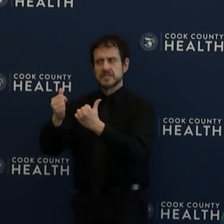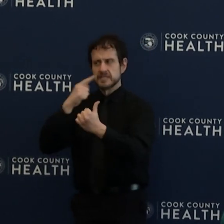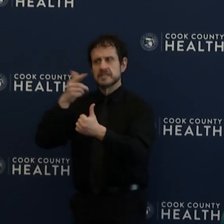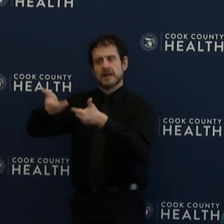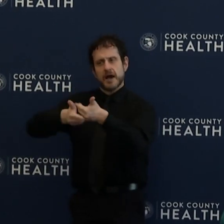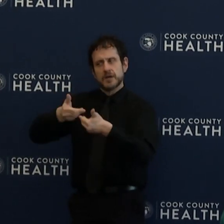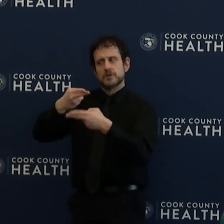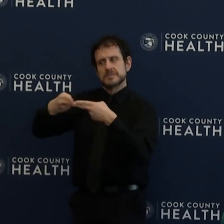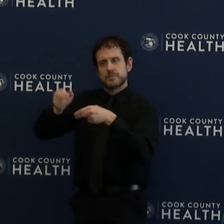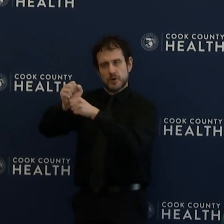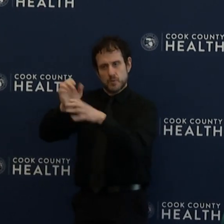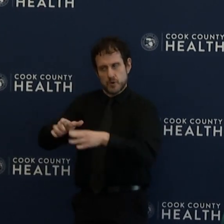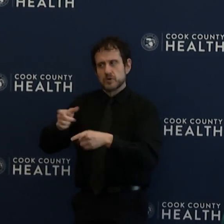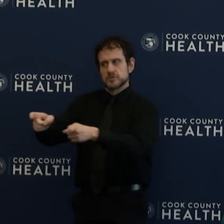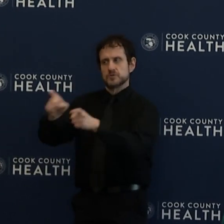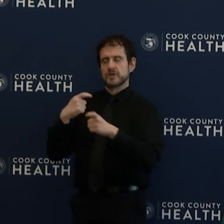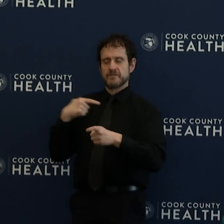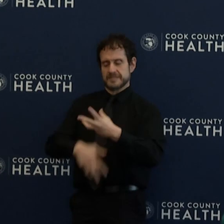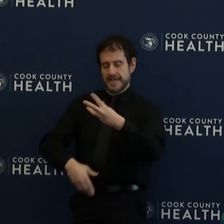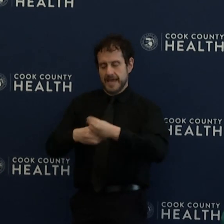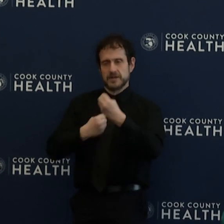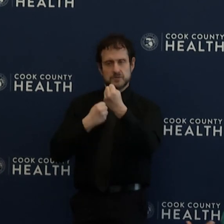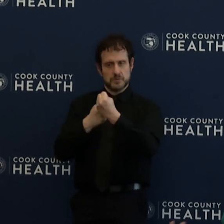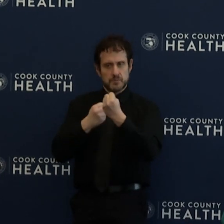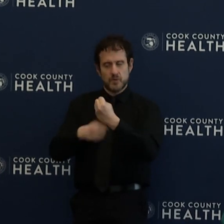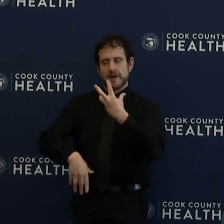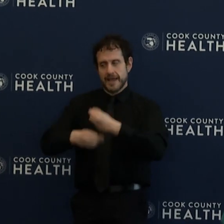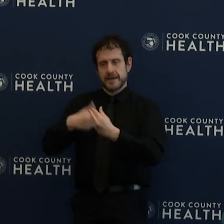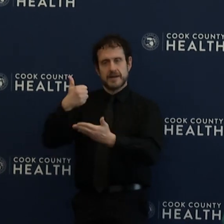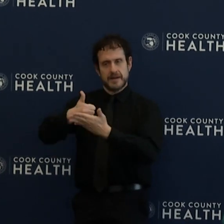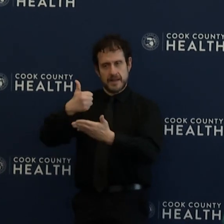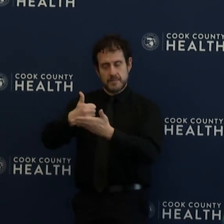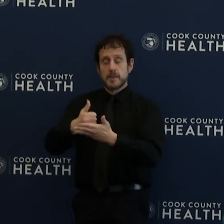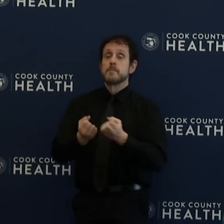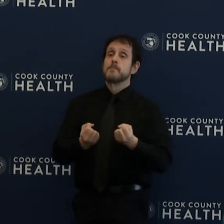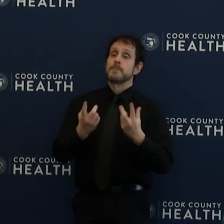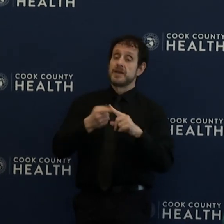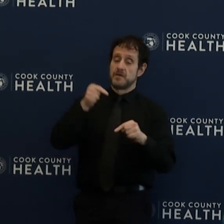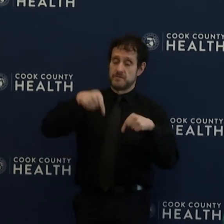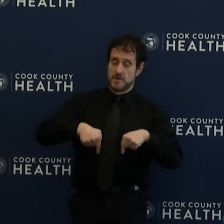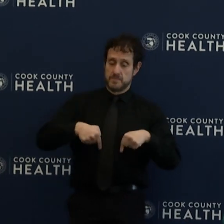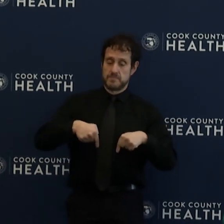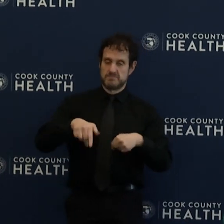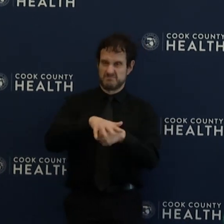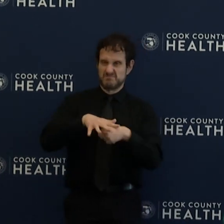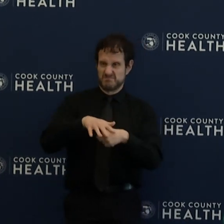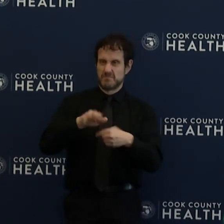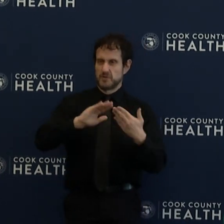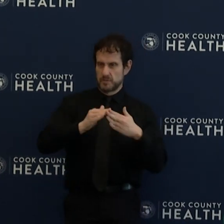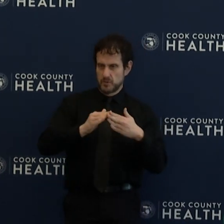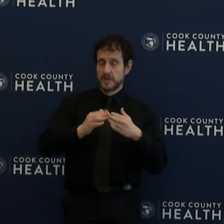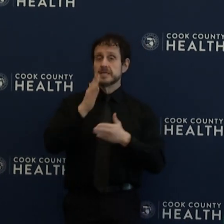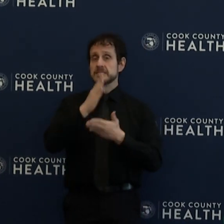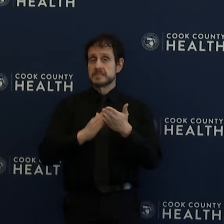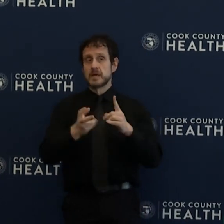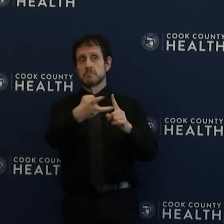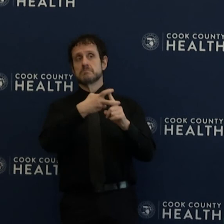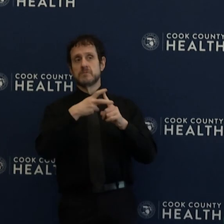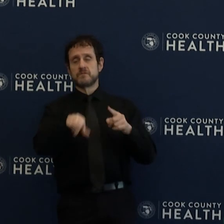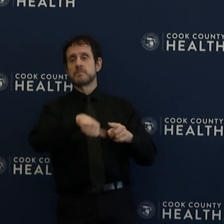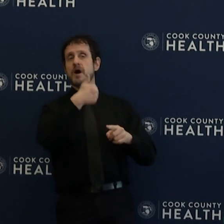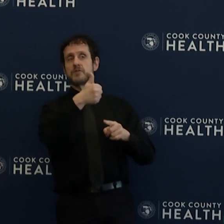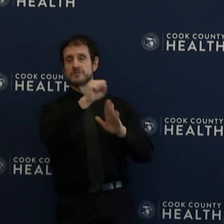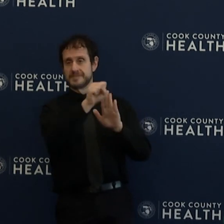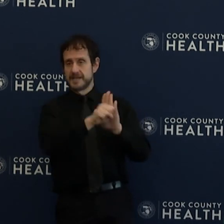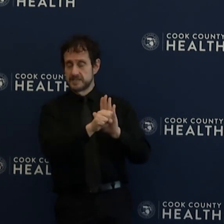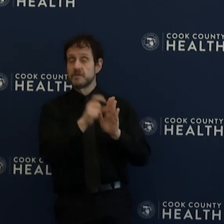with workers, and many of those workers are from our local community, and some of them are from out of state. I think in particular we're recruiting nurses out of